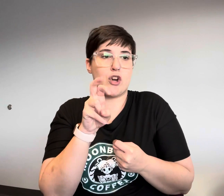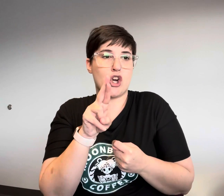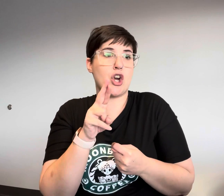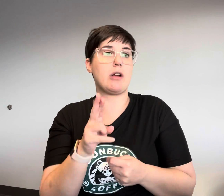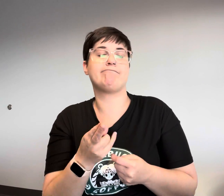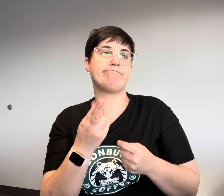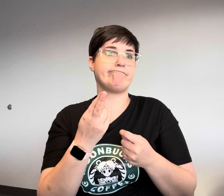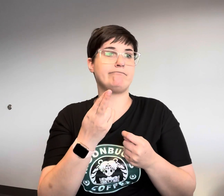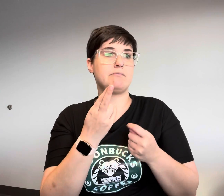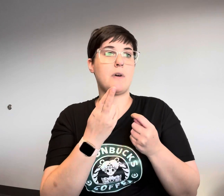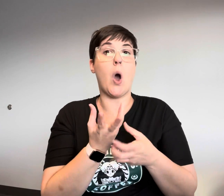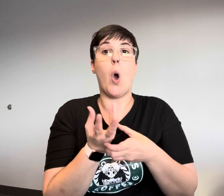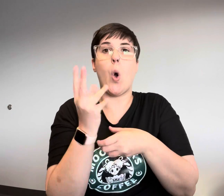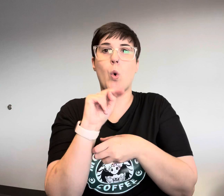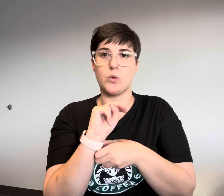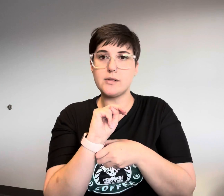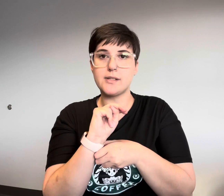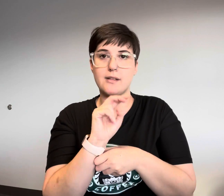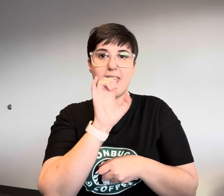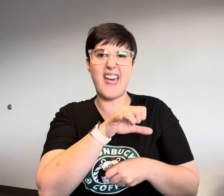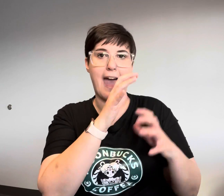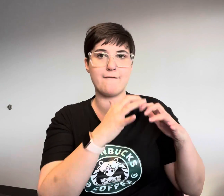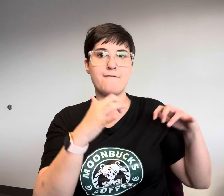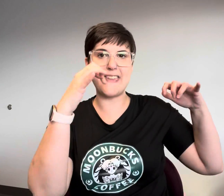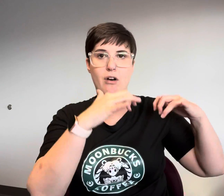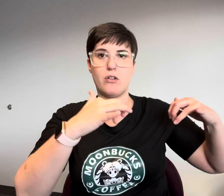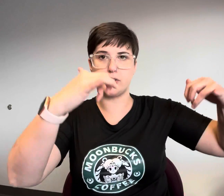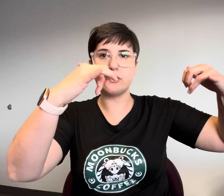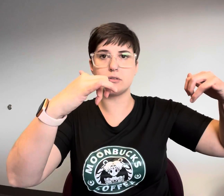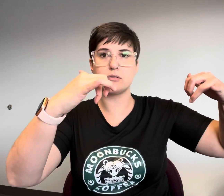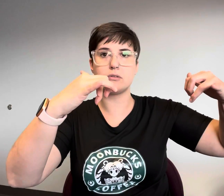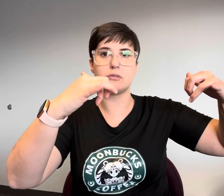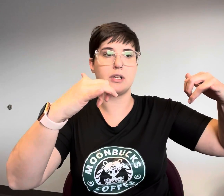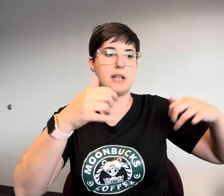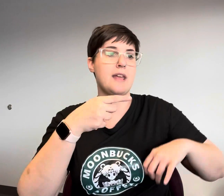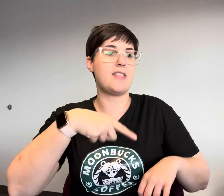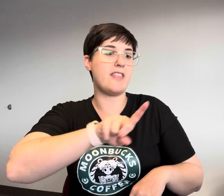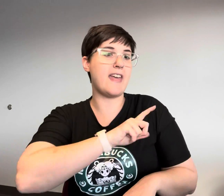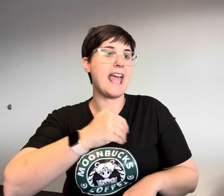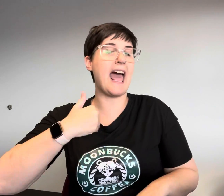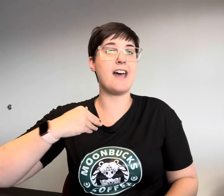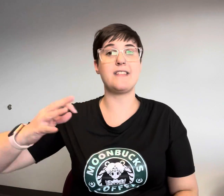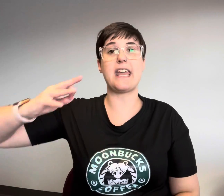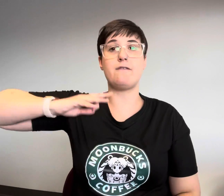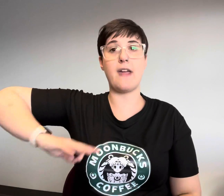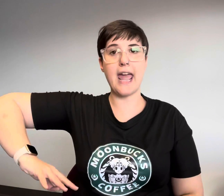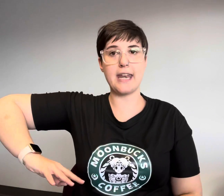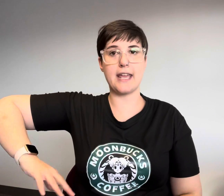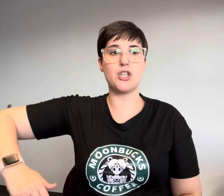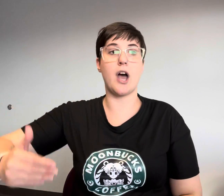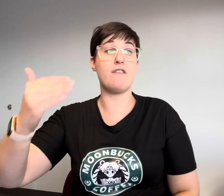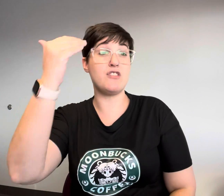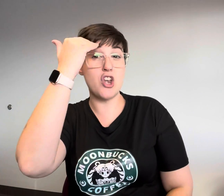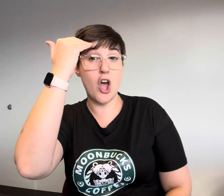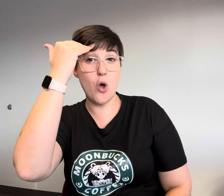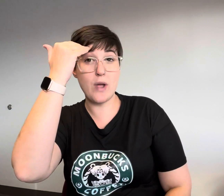whoever owns that field, that they have the advantage of